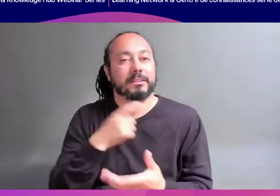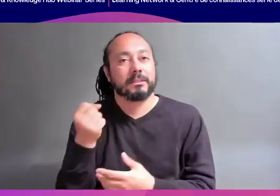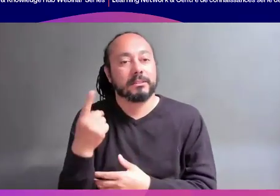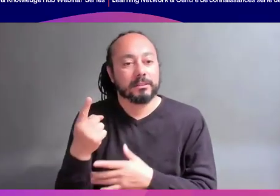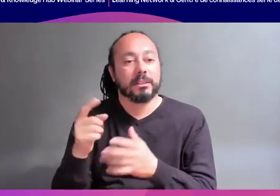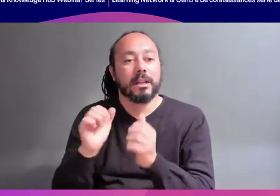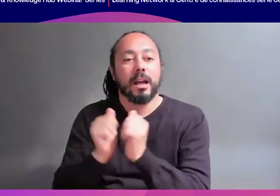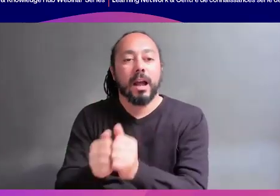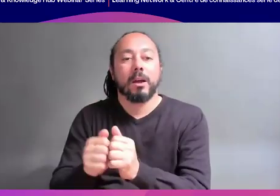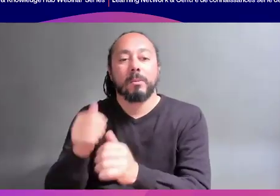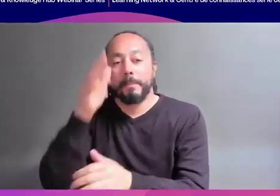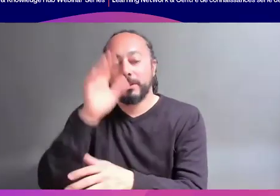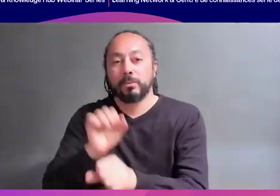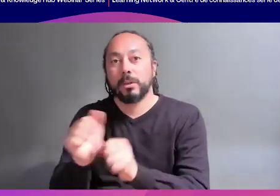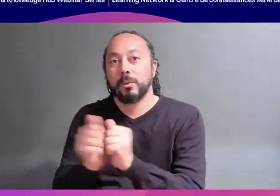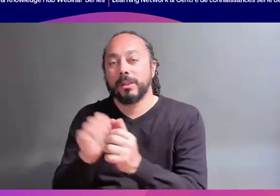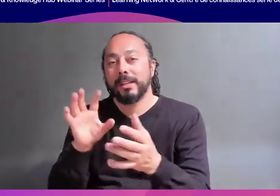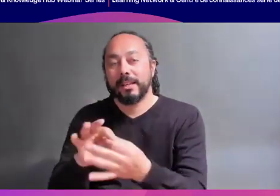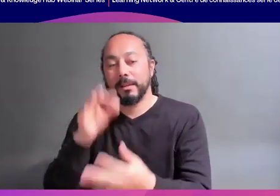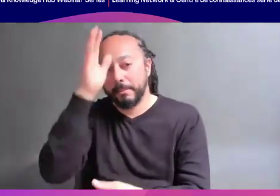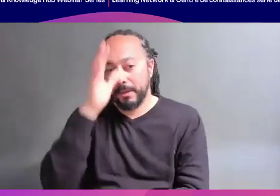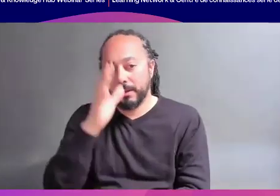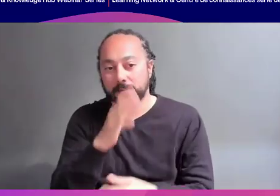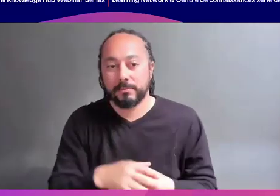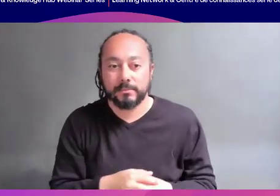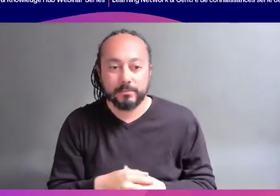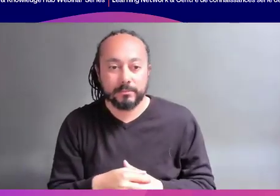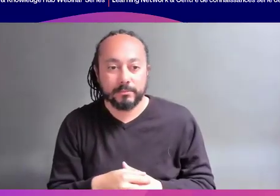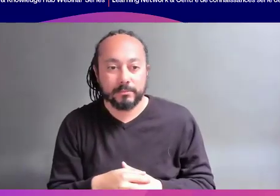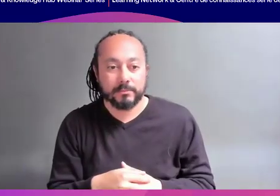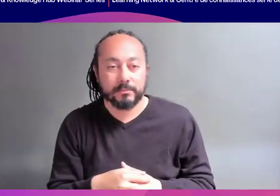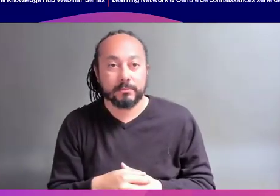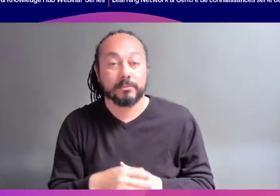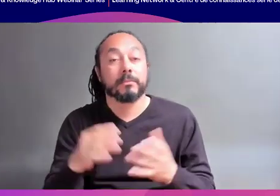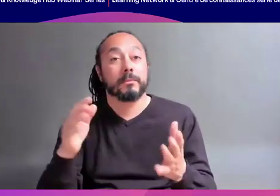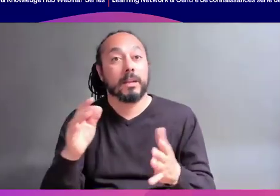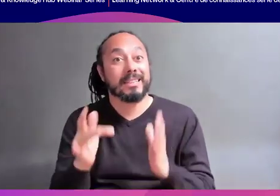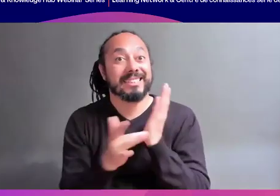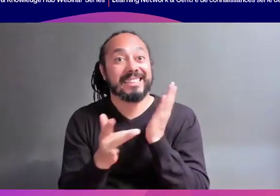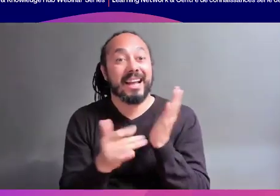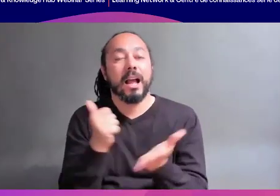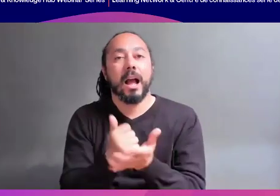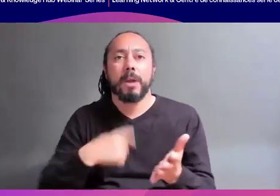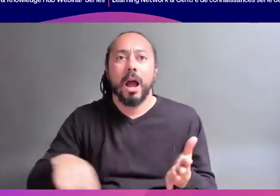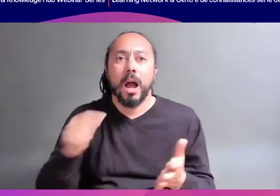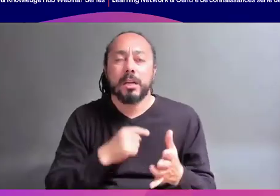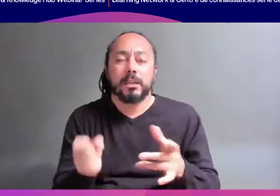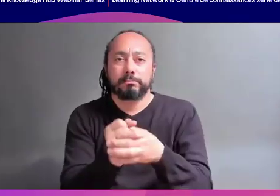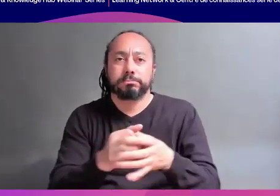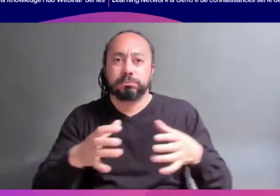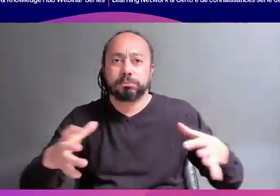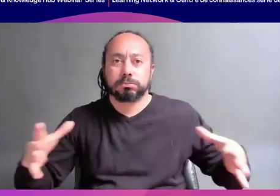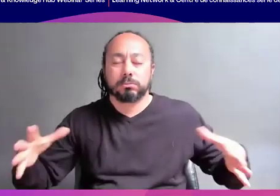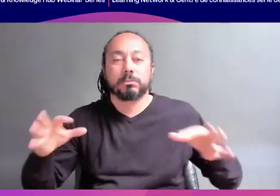parents. And last, tech may help us scale in a cost-effective way. So for example, it costs about